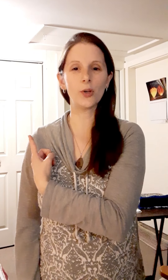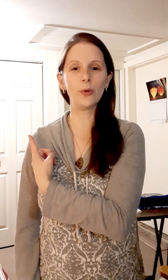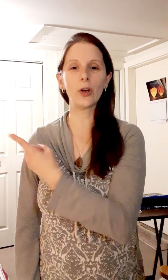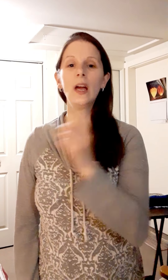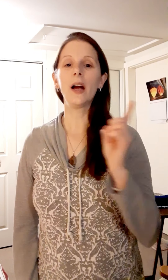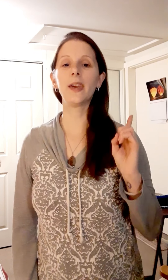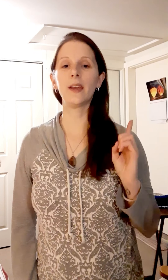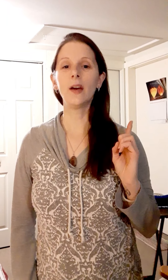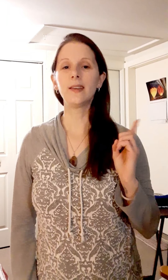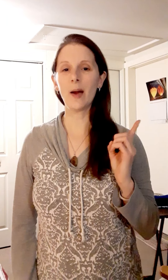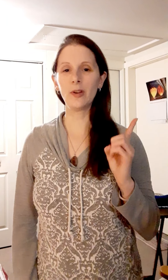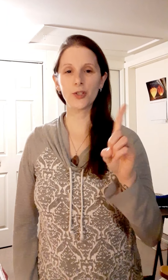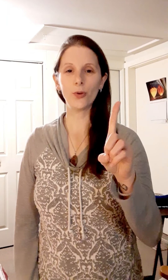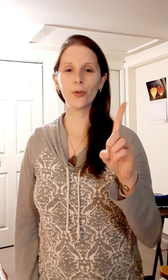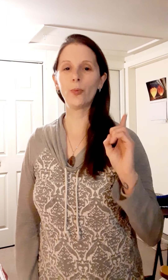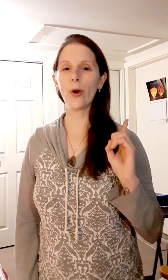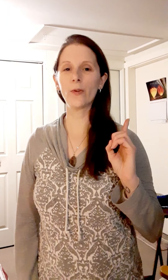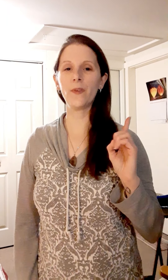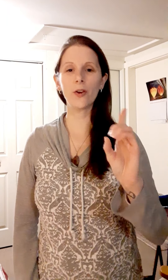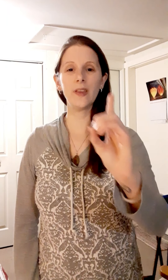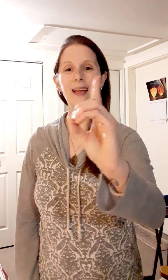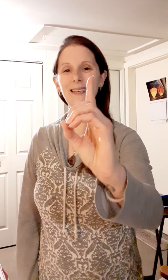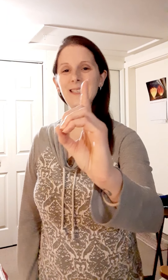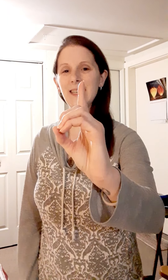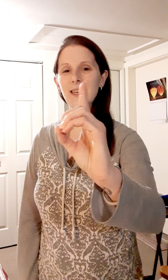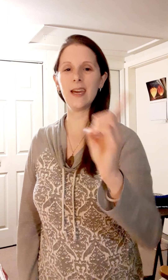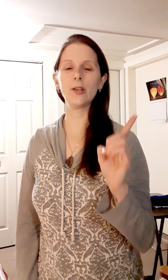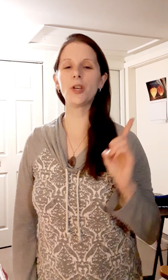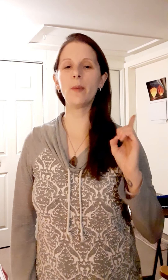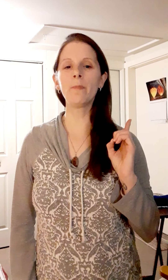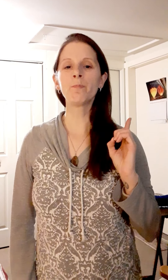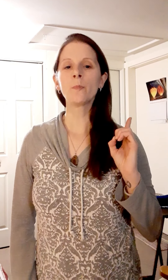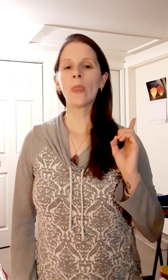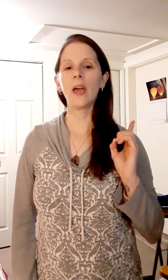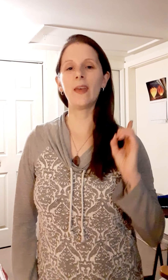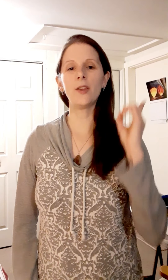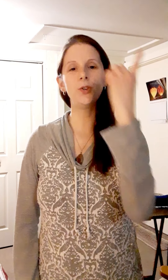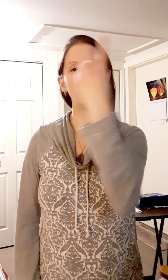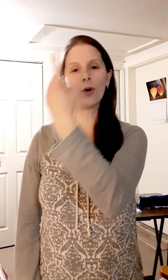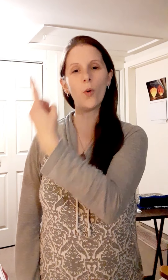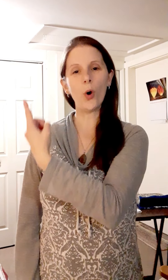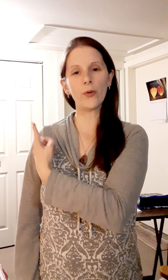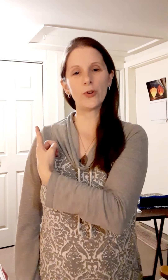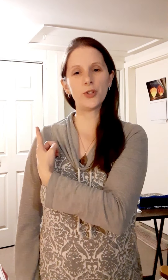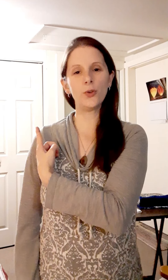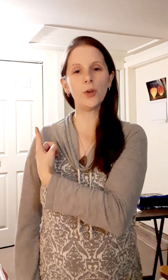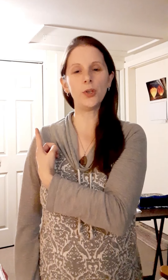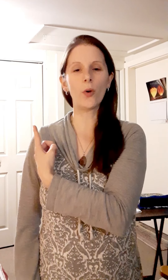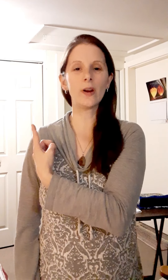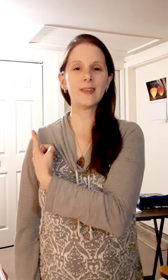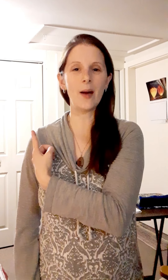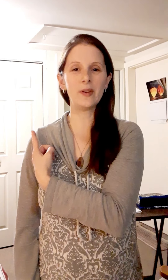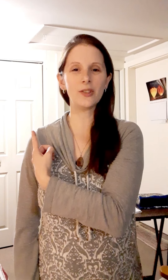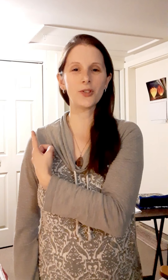shoulder. Again, dominant shoulder, pointer finger in that D hand shape, and then you go over to your dominant